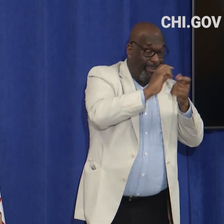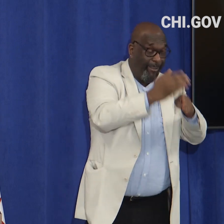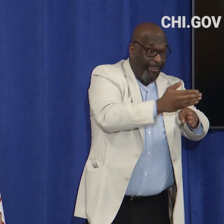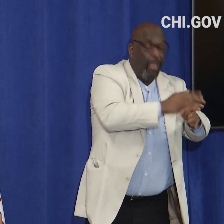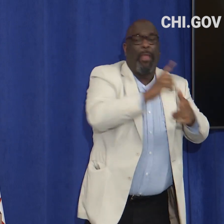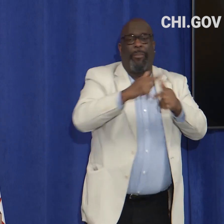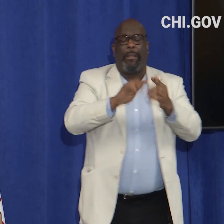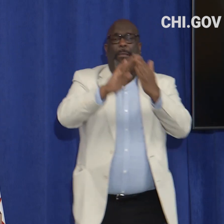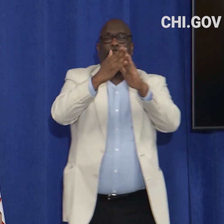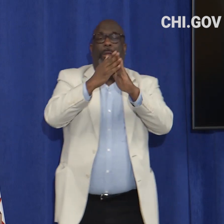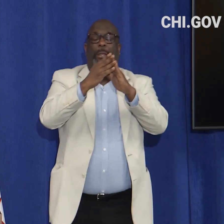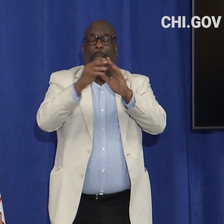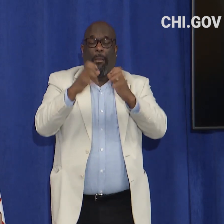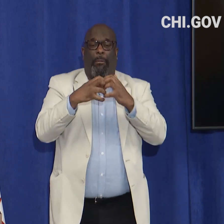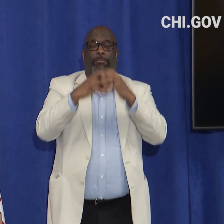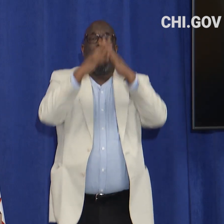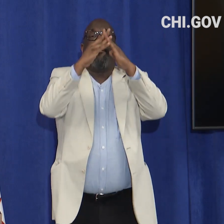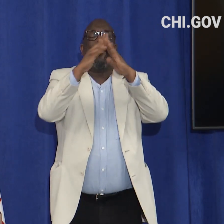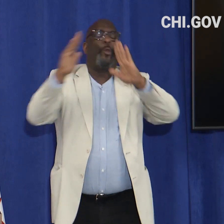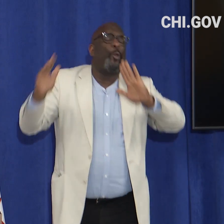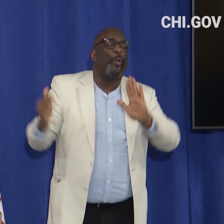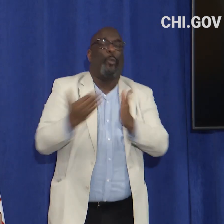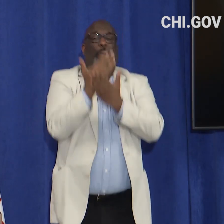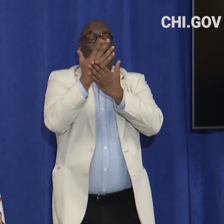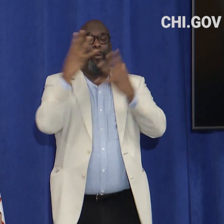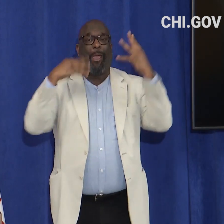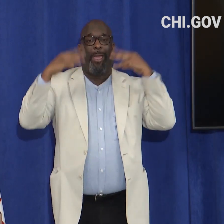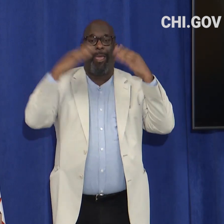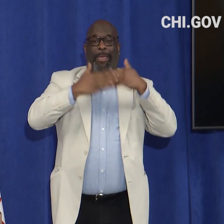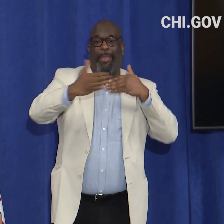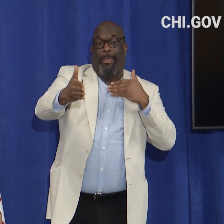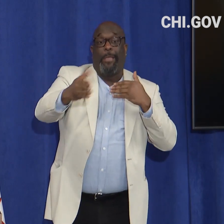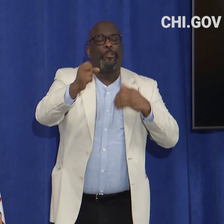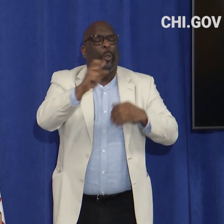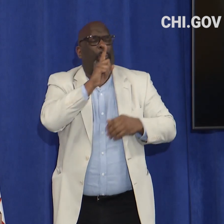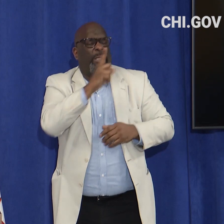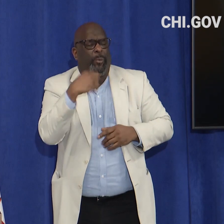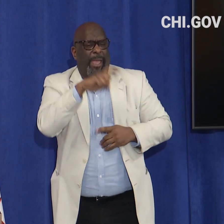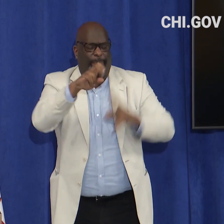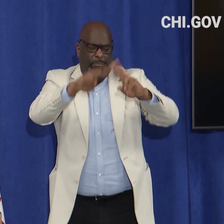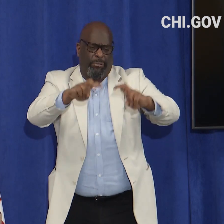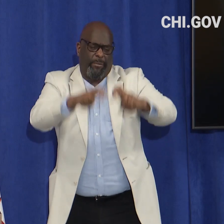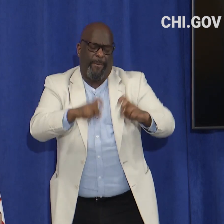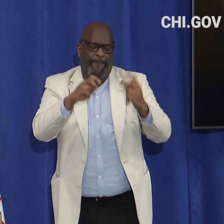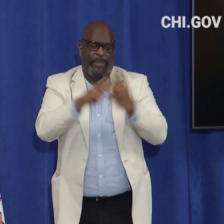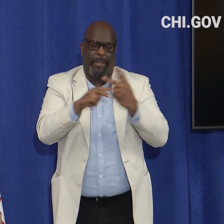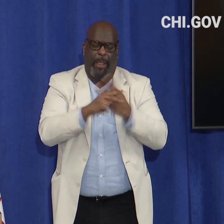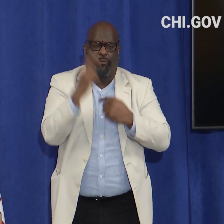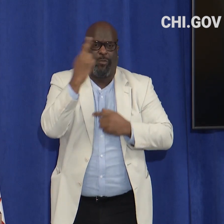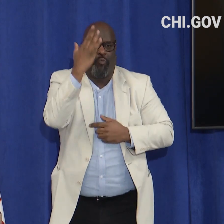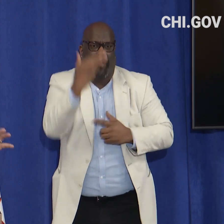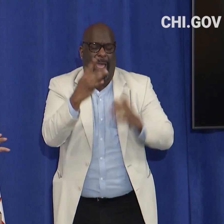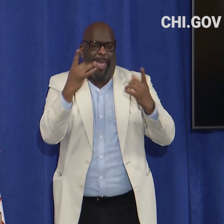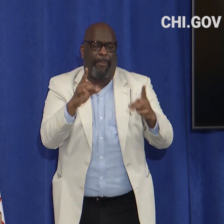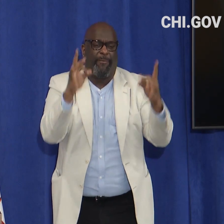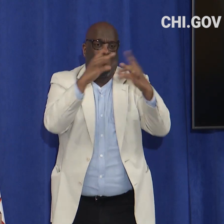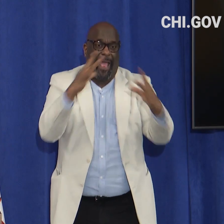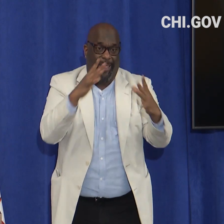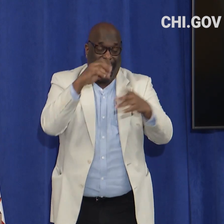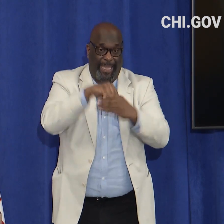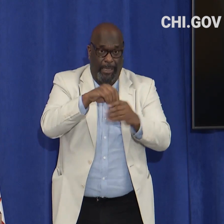So what I've said from the very beginning of my time as mayor, we got to look at the root causes of the violence. We don't just